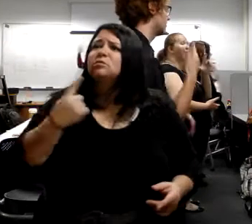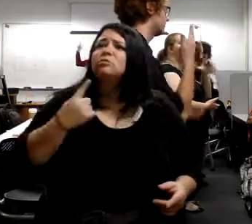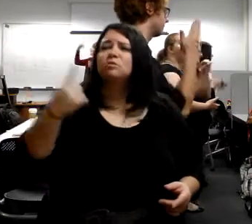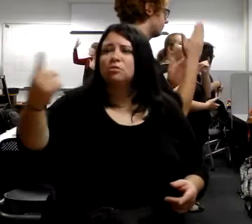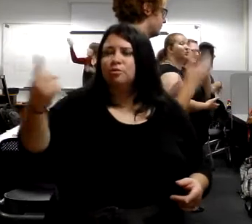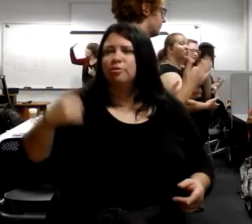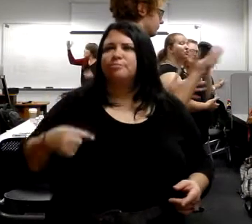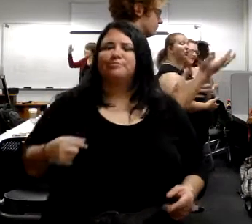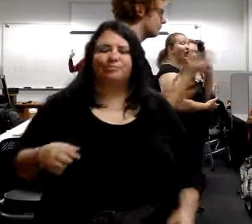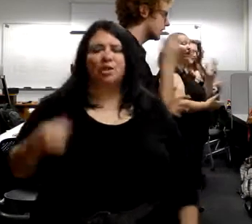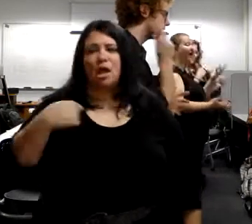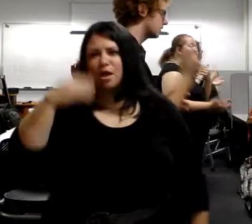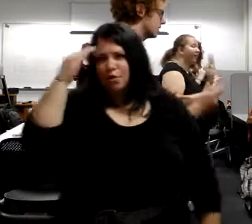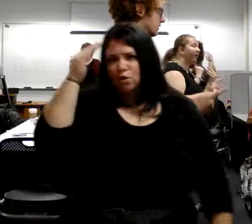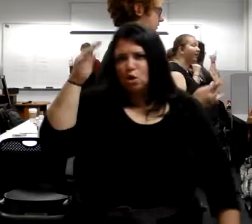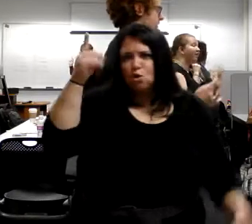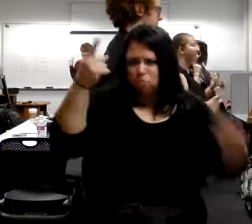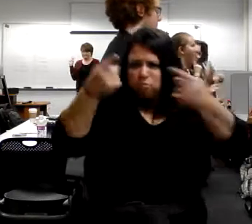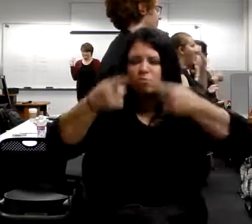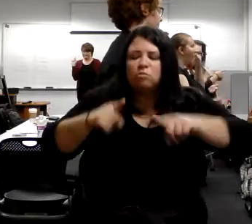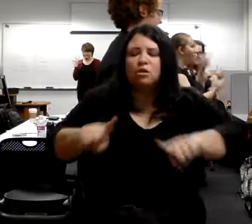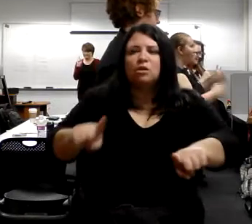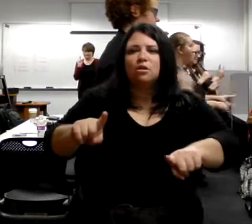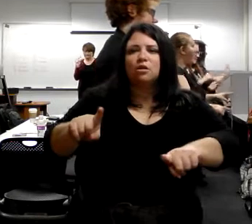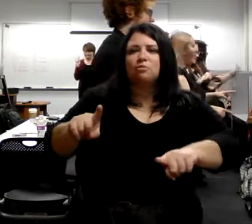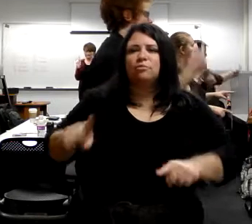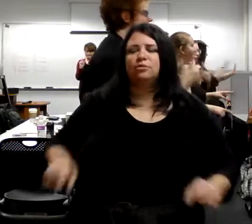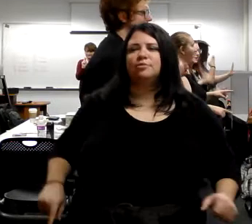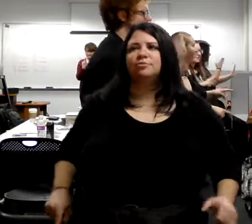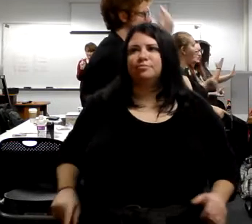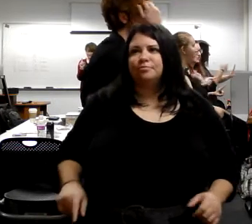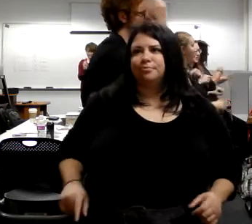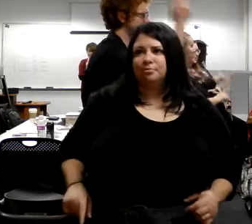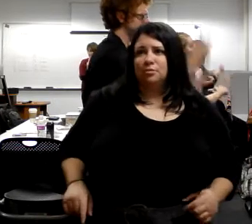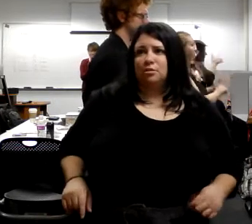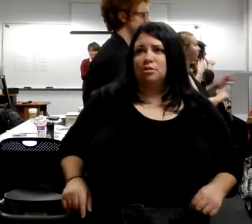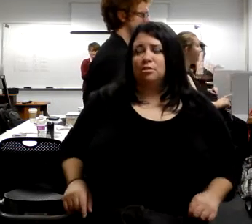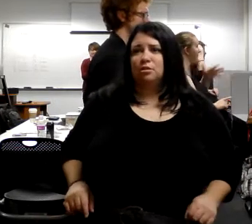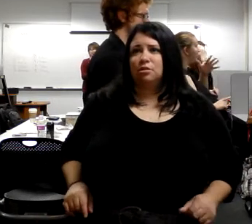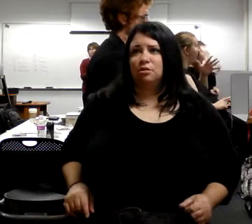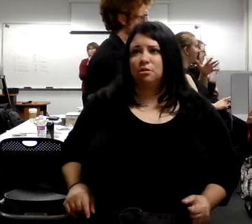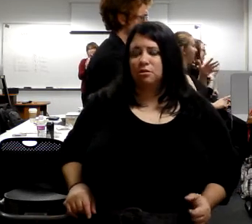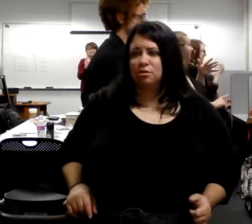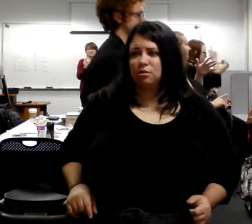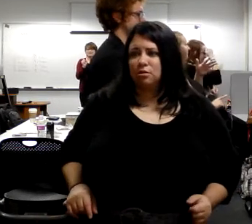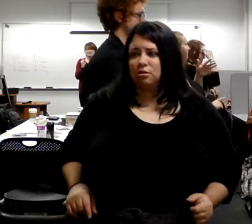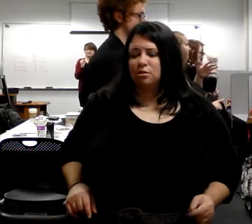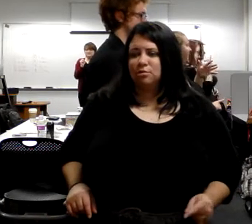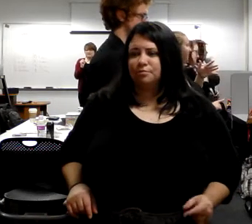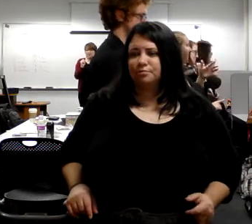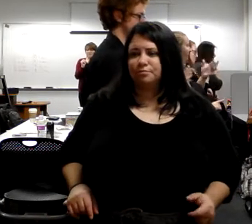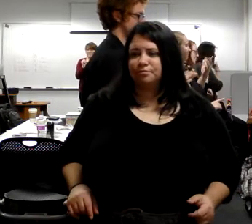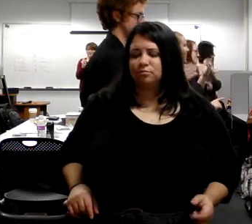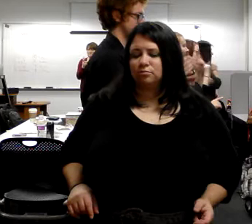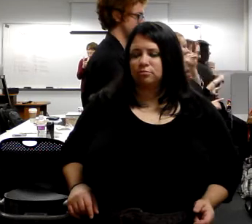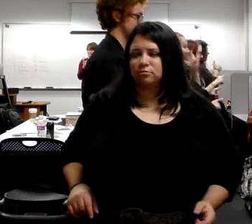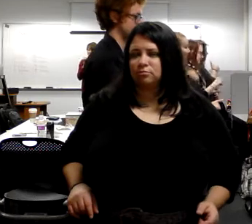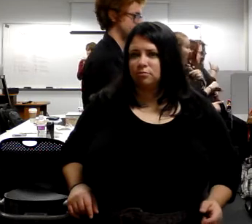door and my mom's there and there's another woman saying I did something wrong. I was not there. So eventually my mom yelled, I